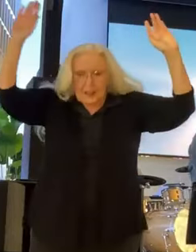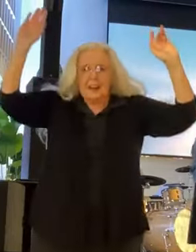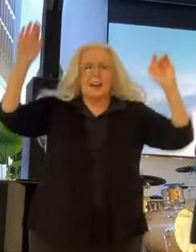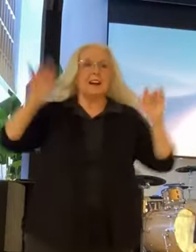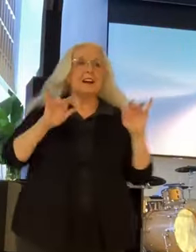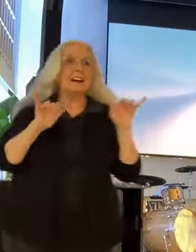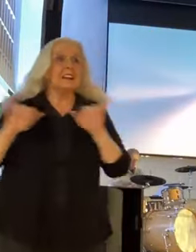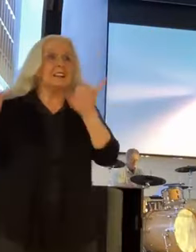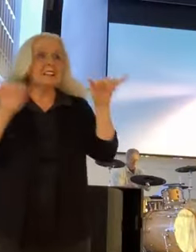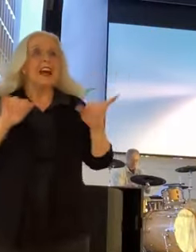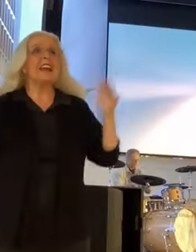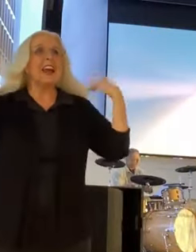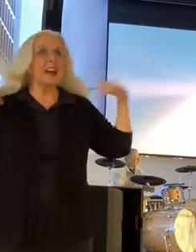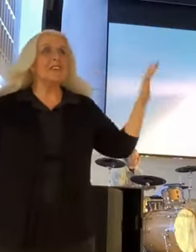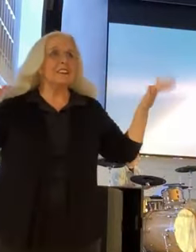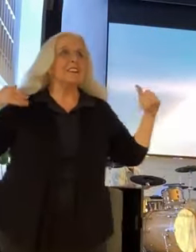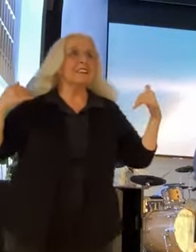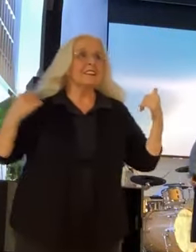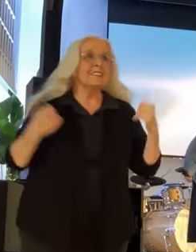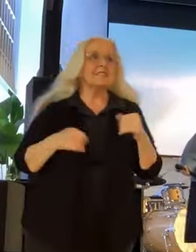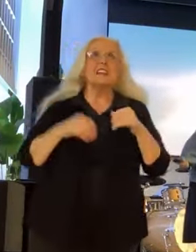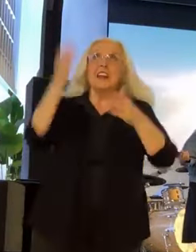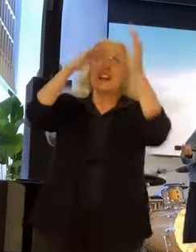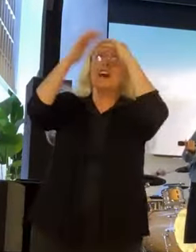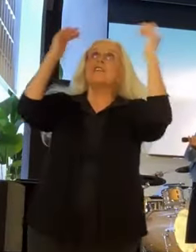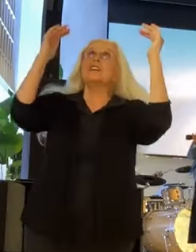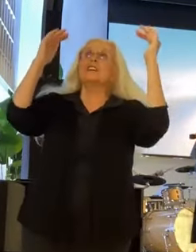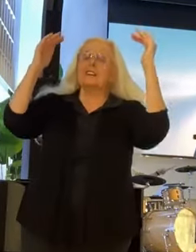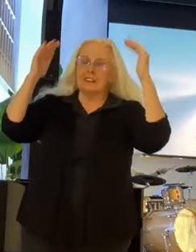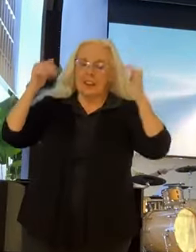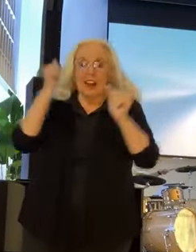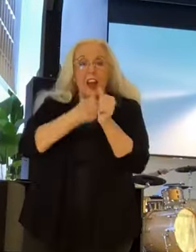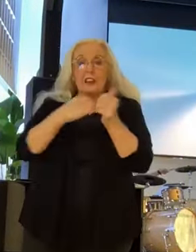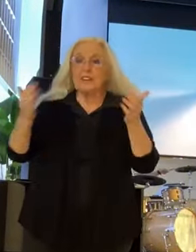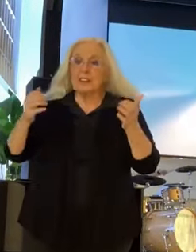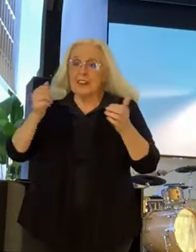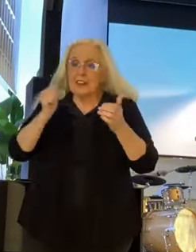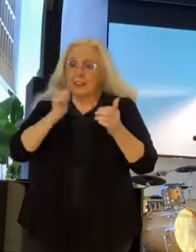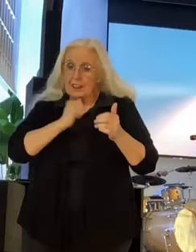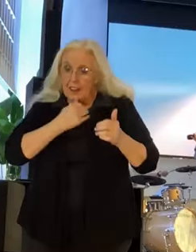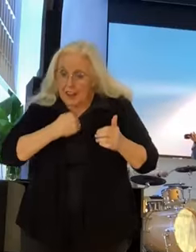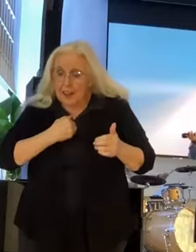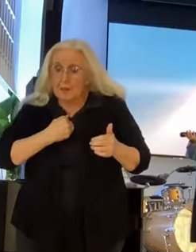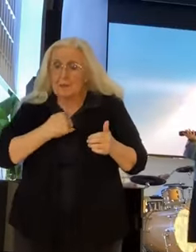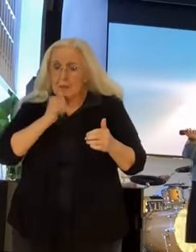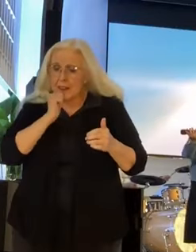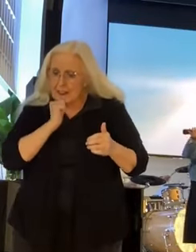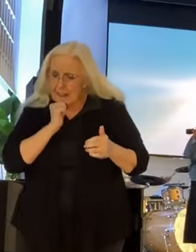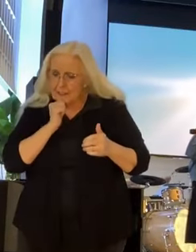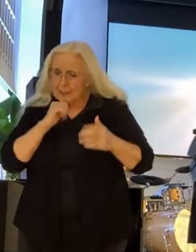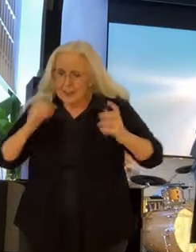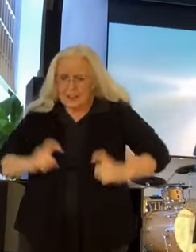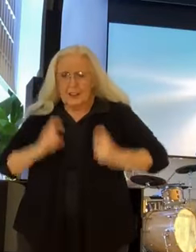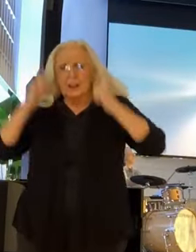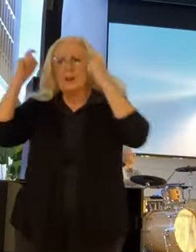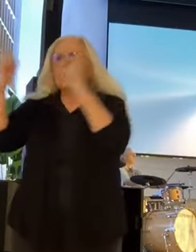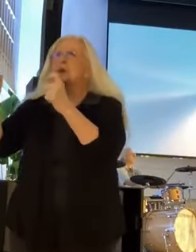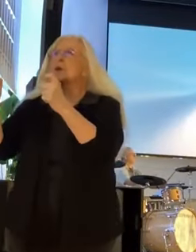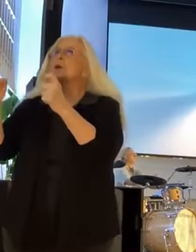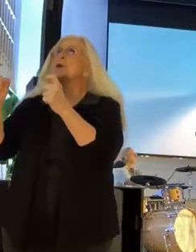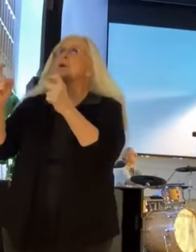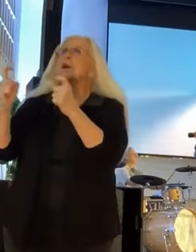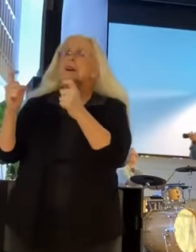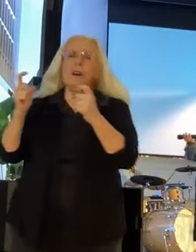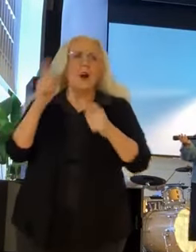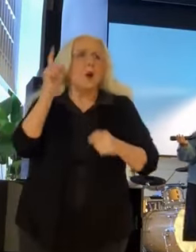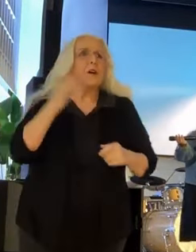taking everything and laying it before Jesus. Psalms 121 reminds us, lift your eyes to the hills. Where does my help come